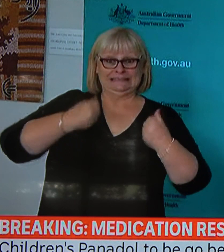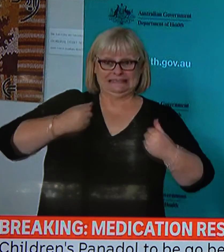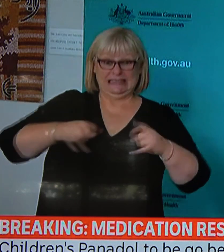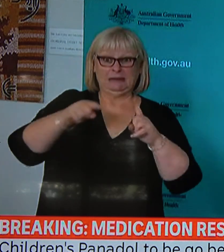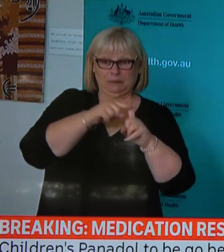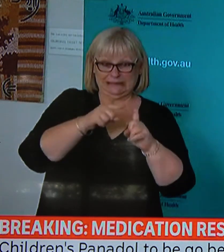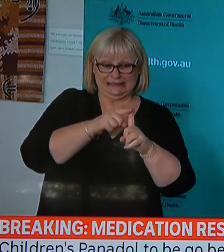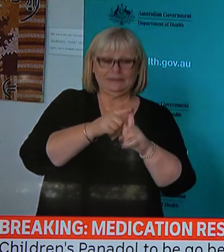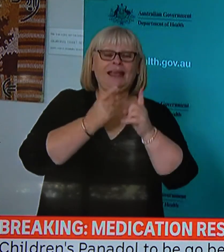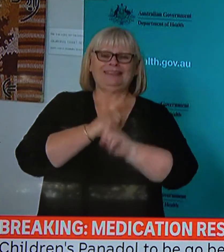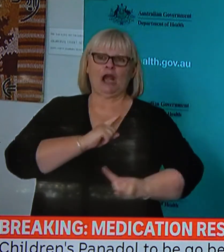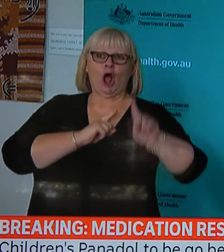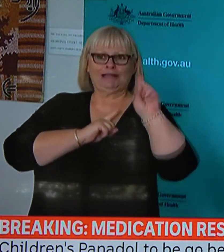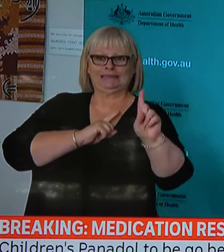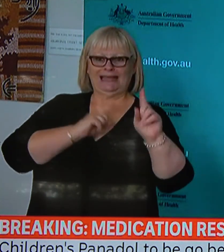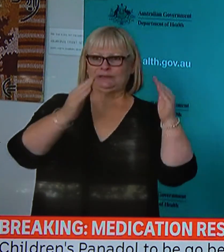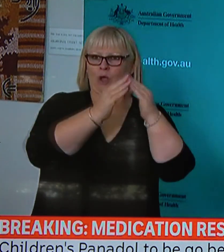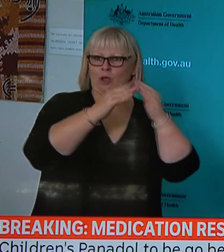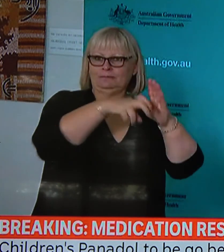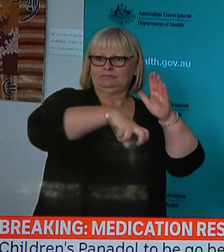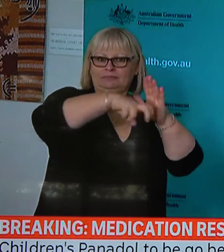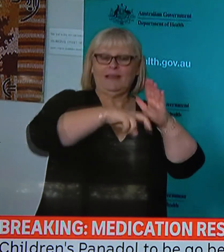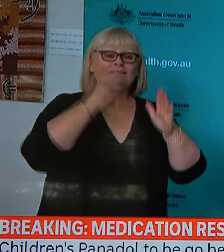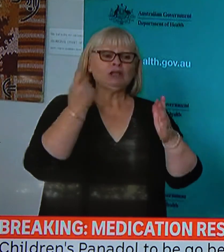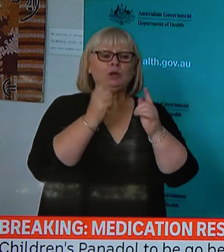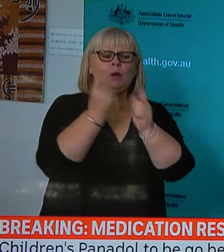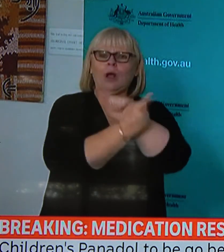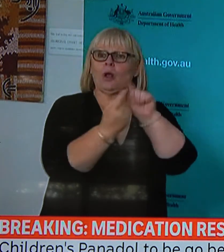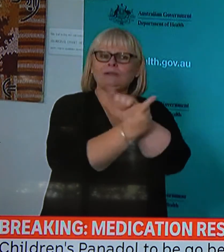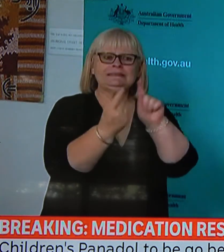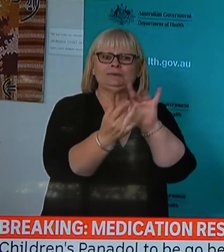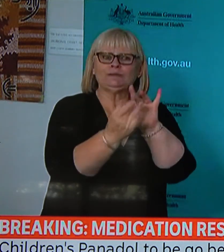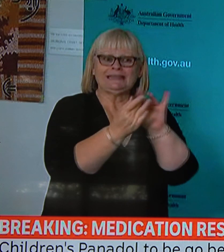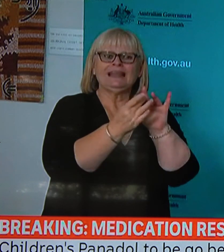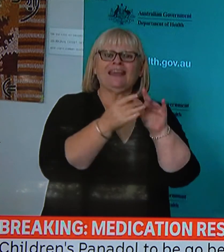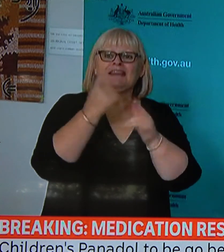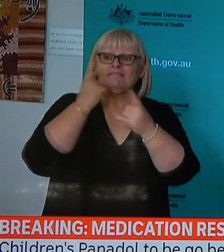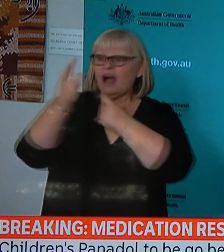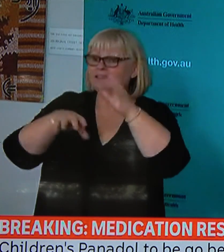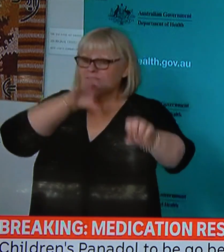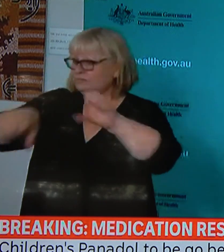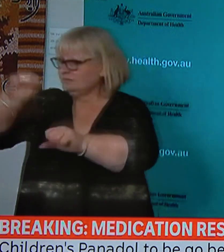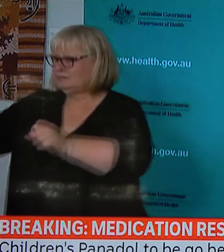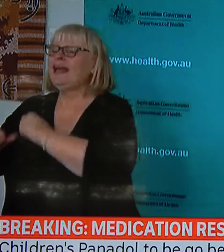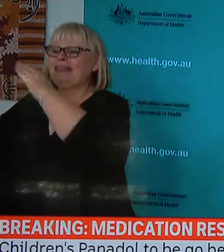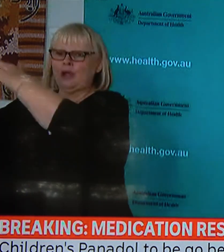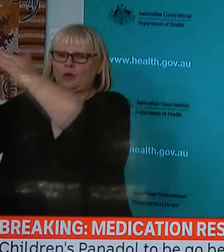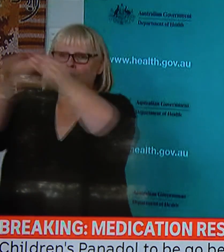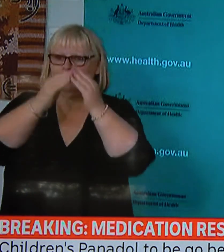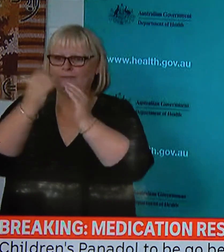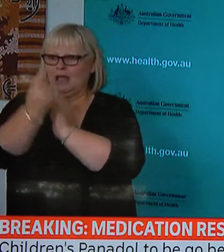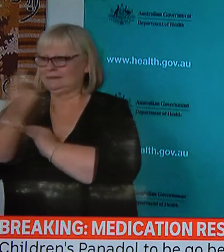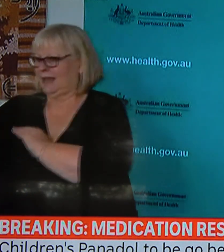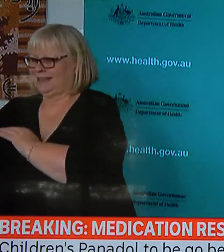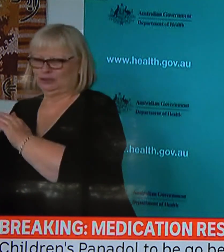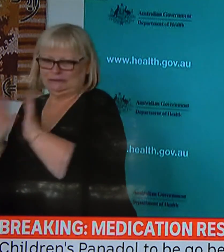them, and identify their contacts, close contacts, and isolate them. We've put in further range of